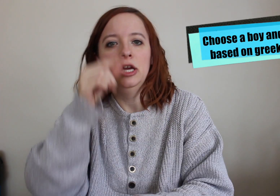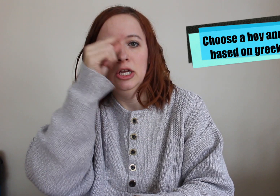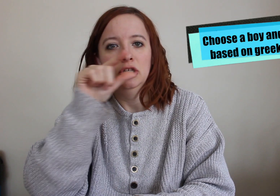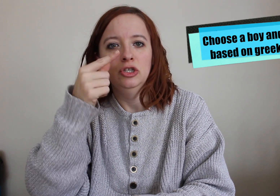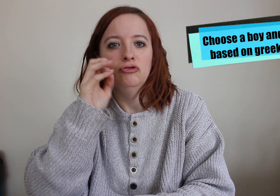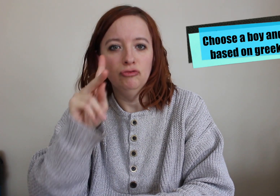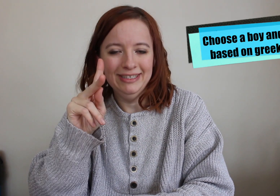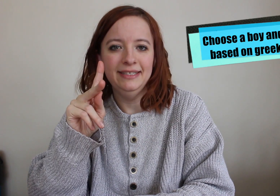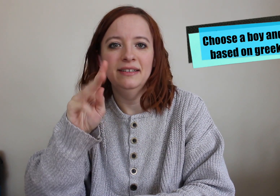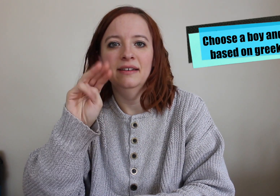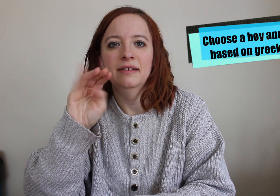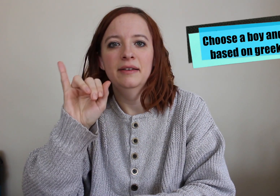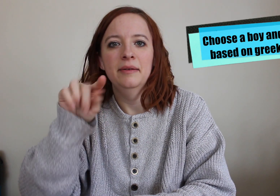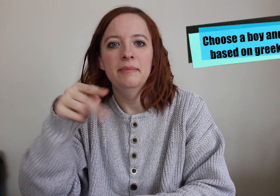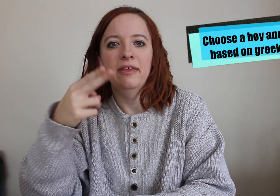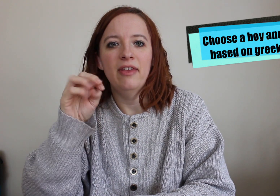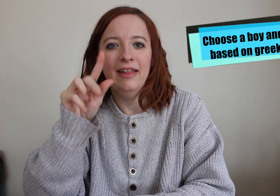on Greek mythology.